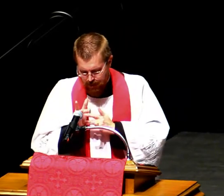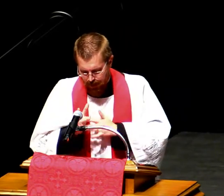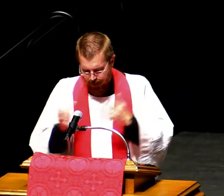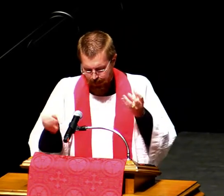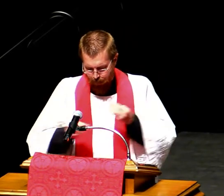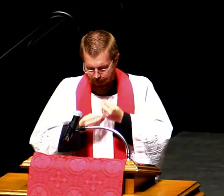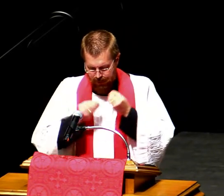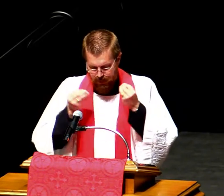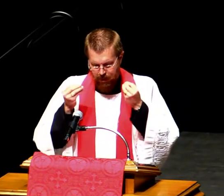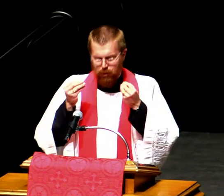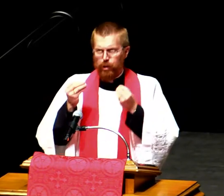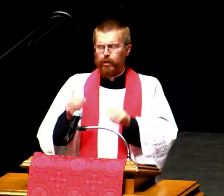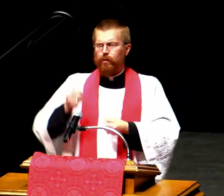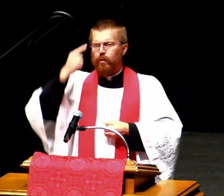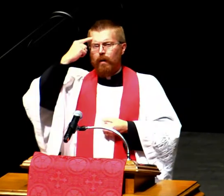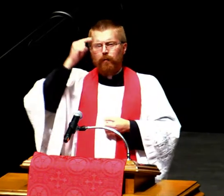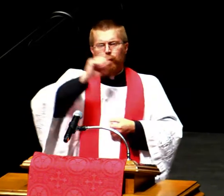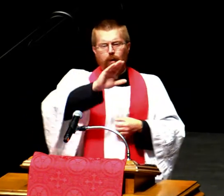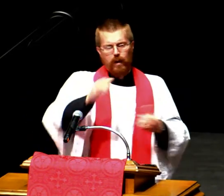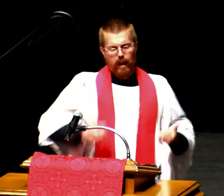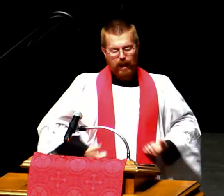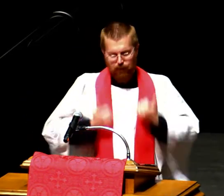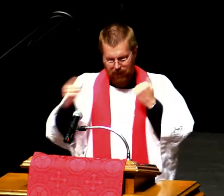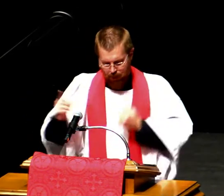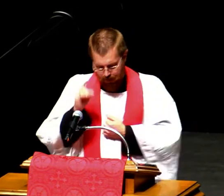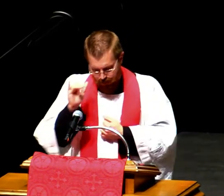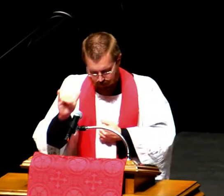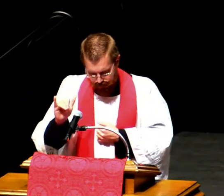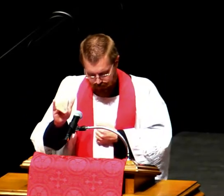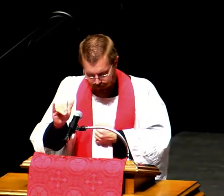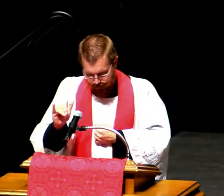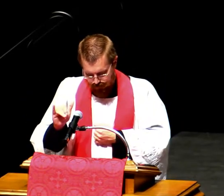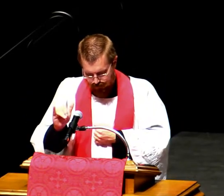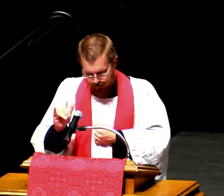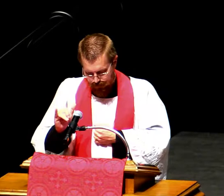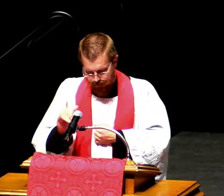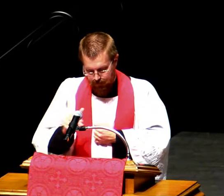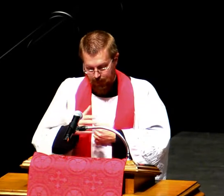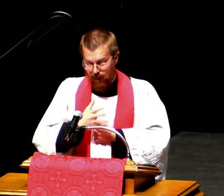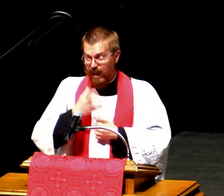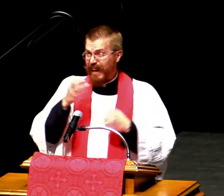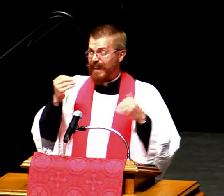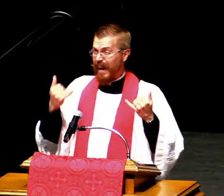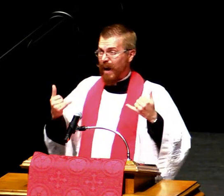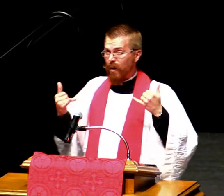he brings to you for your life eternal. And now,